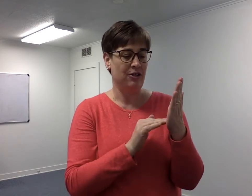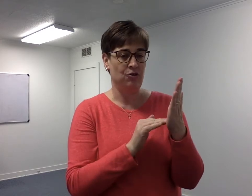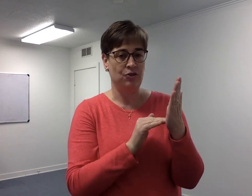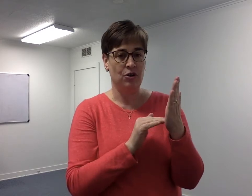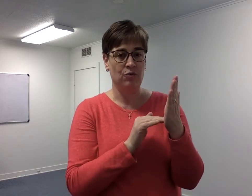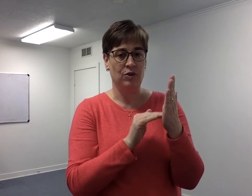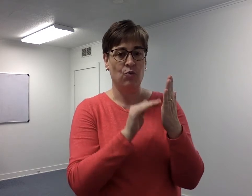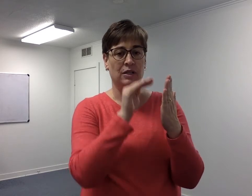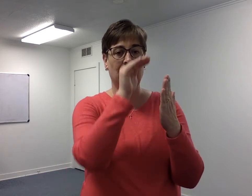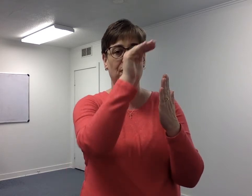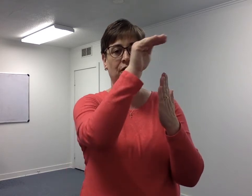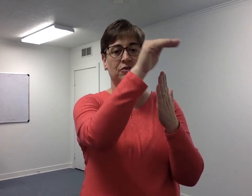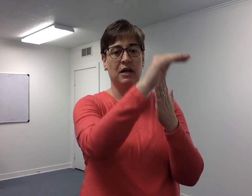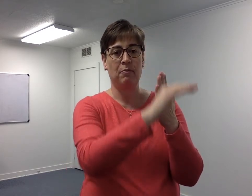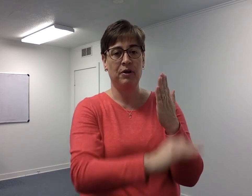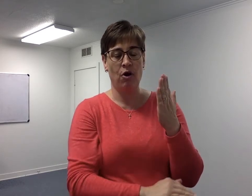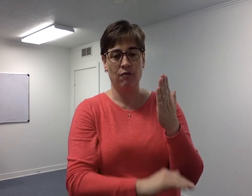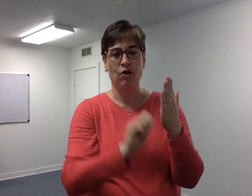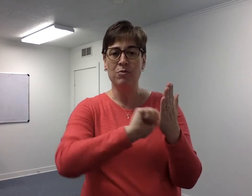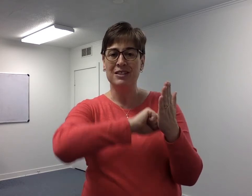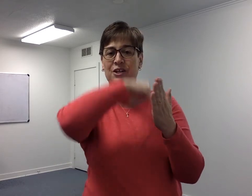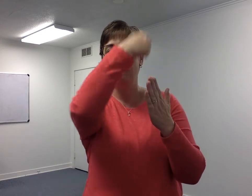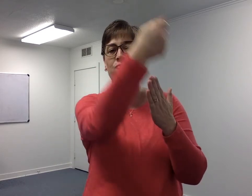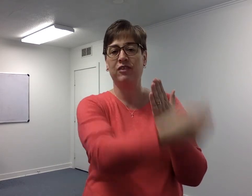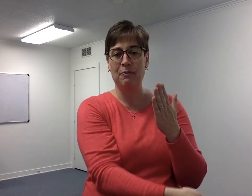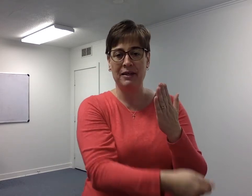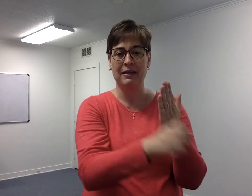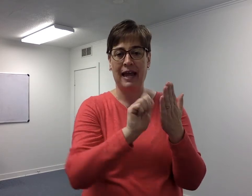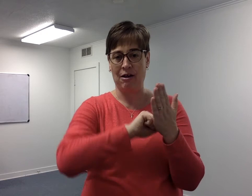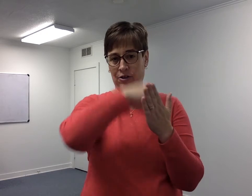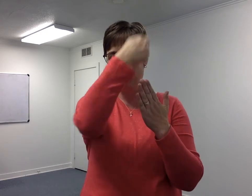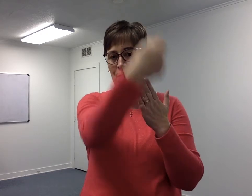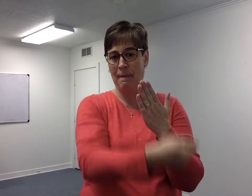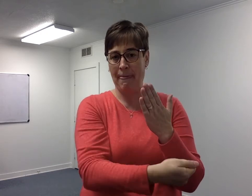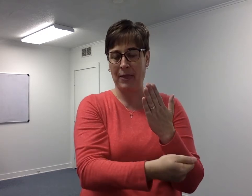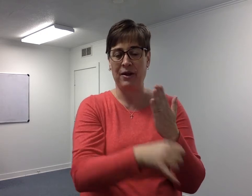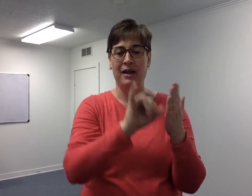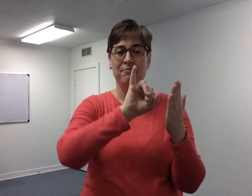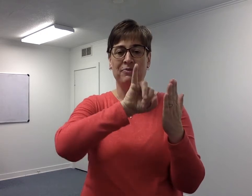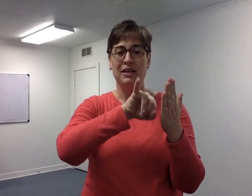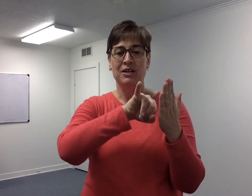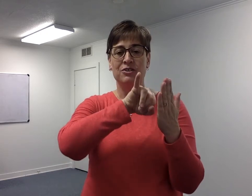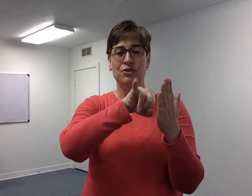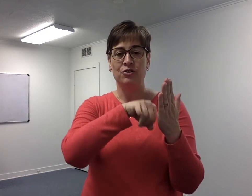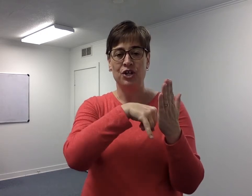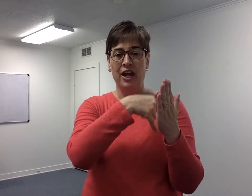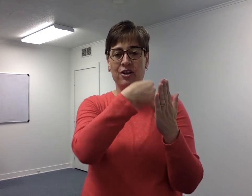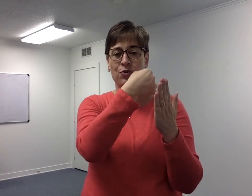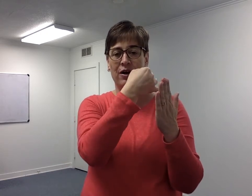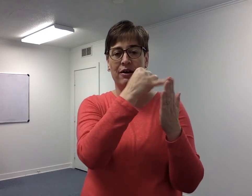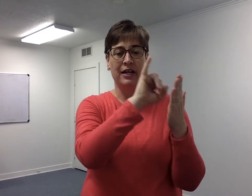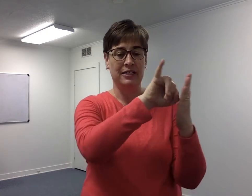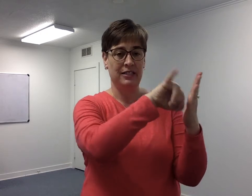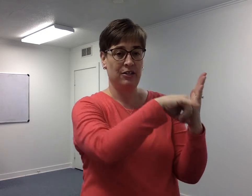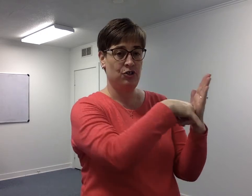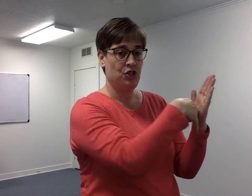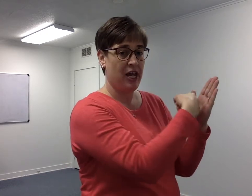you start with one letter. It goes up and over, almost like you're flipping the calendar, okay? So January is a